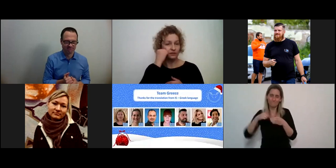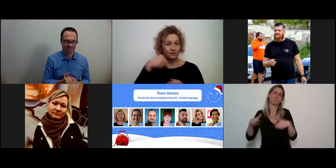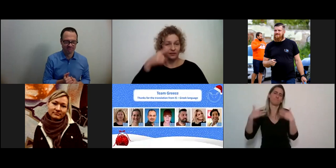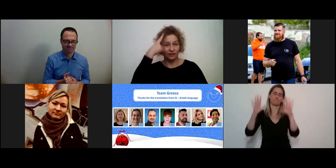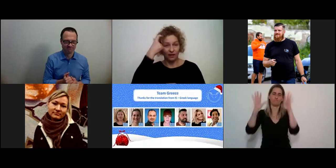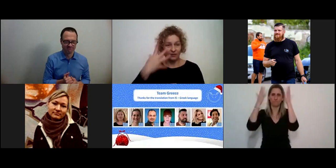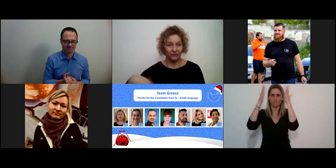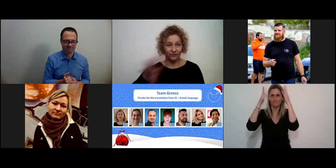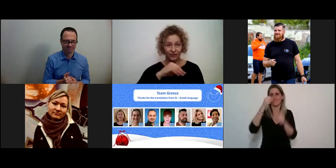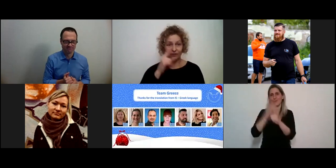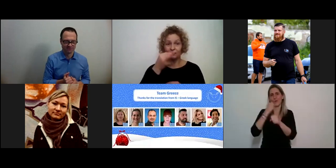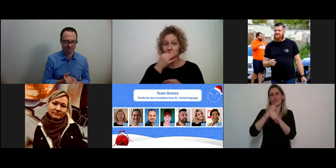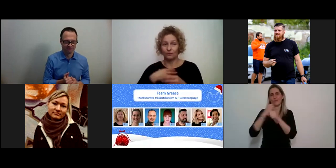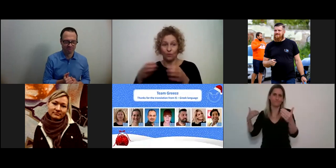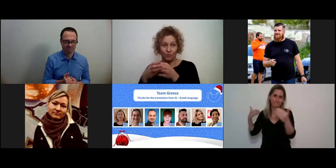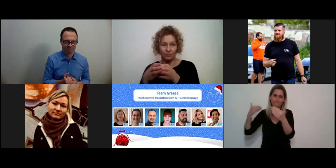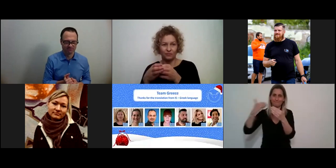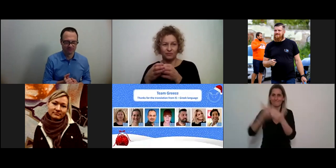I'm looking.